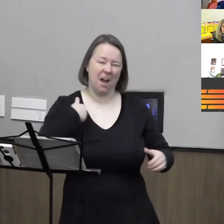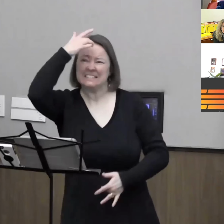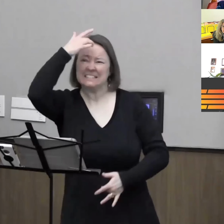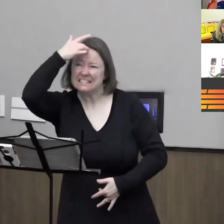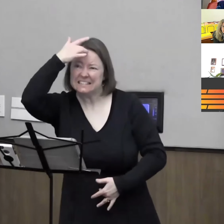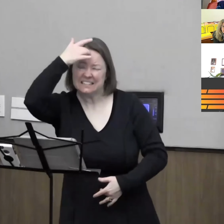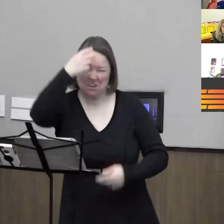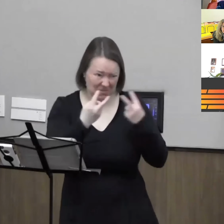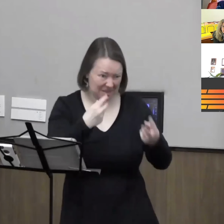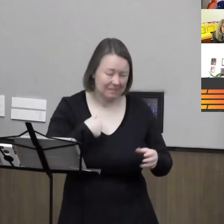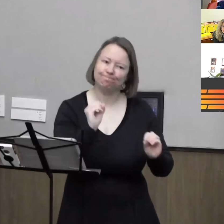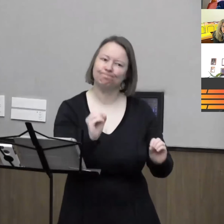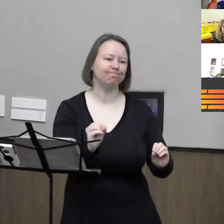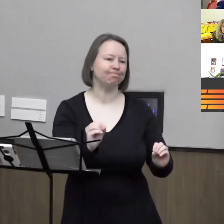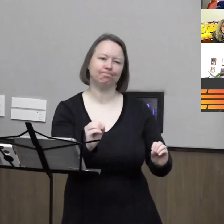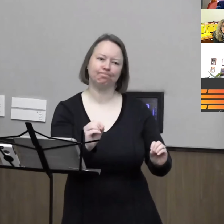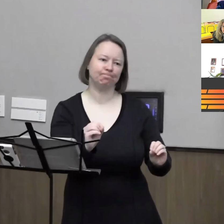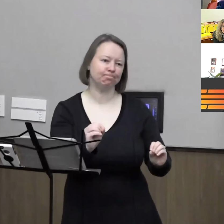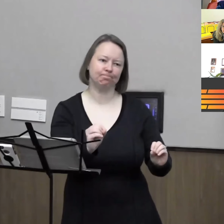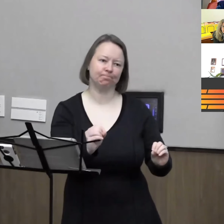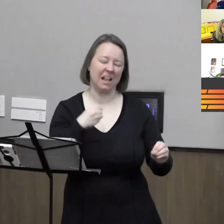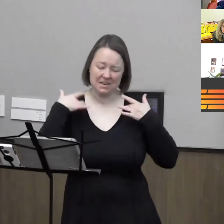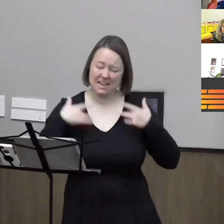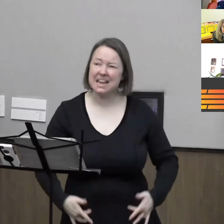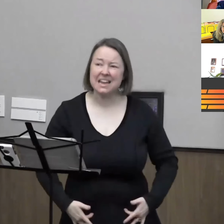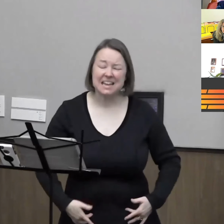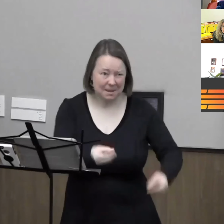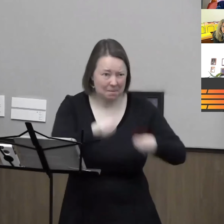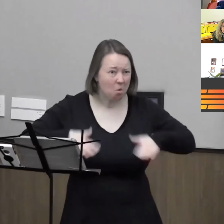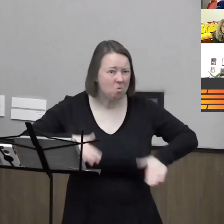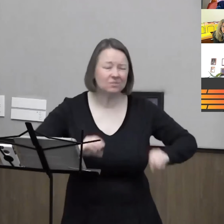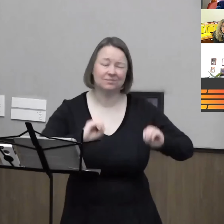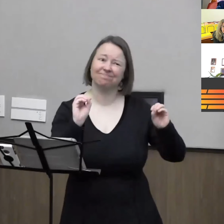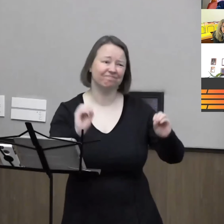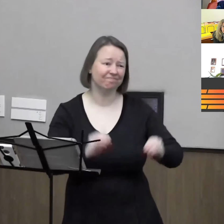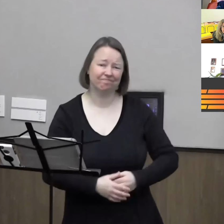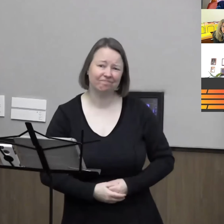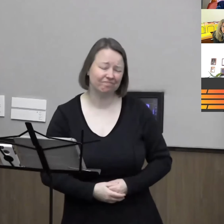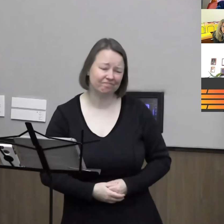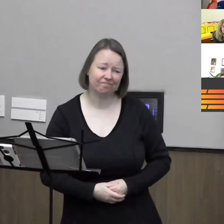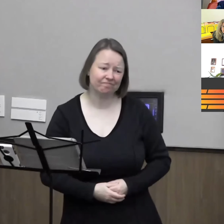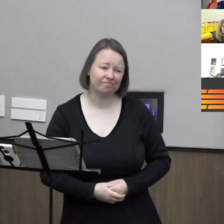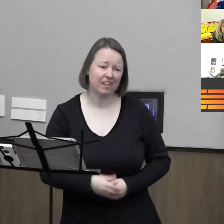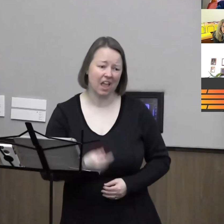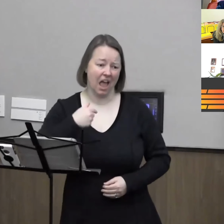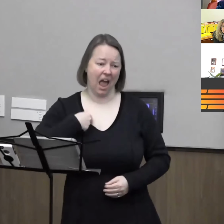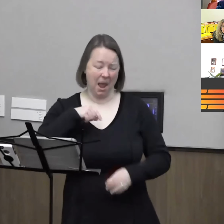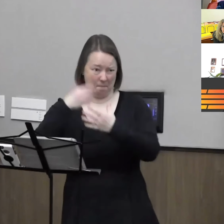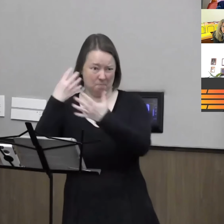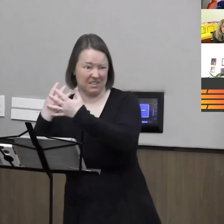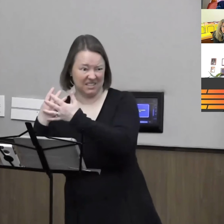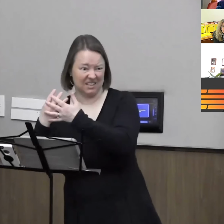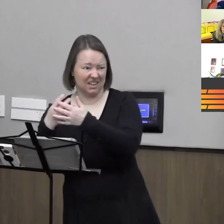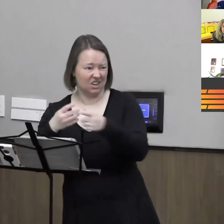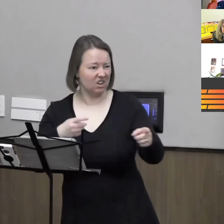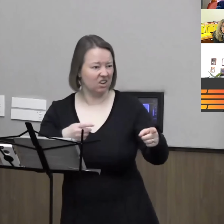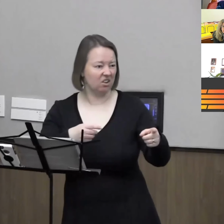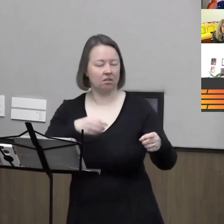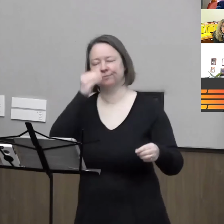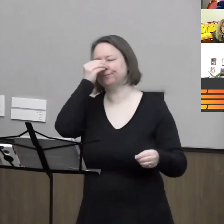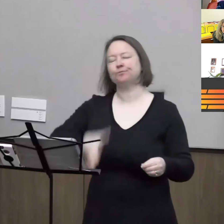and ye visited me not. I was naked, and ye clothed me not. I was in prison, and you weren't